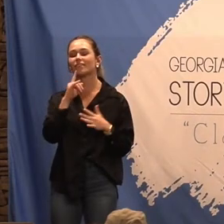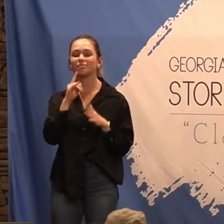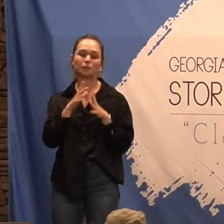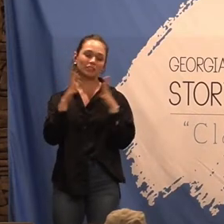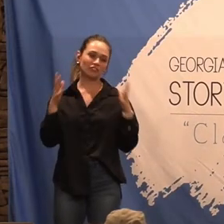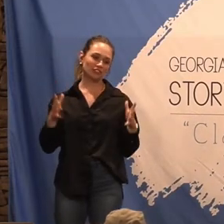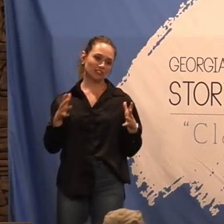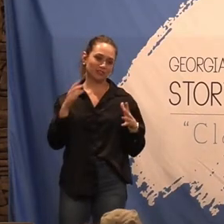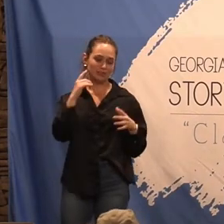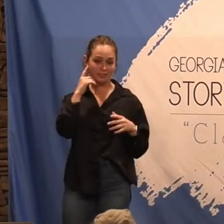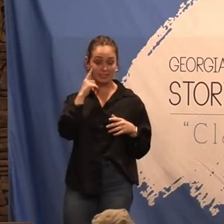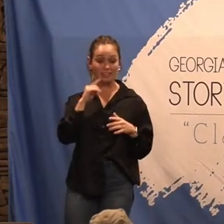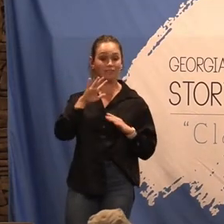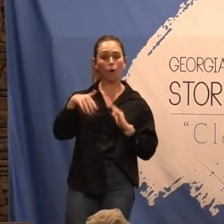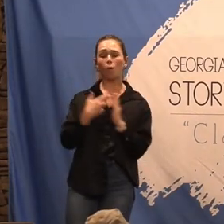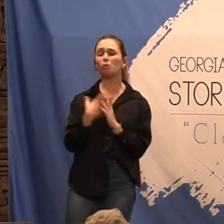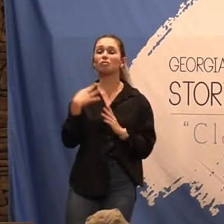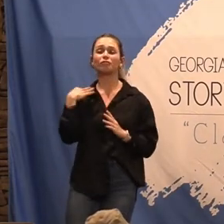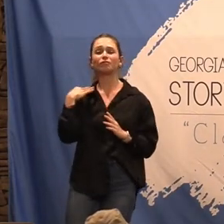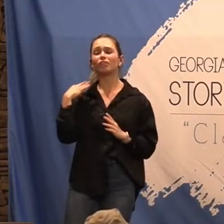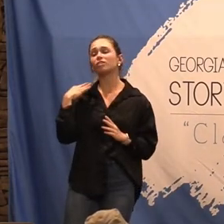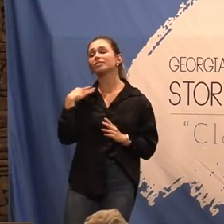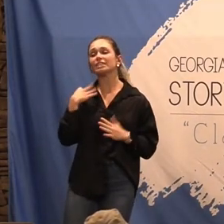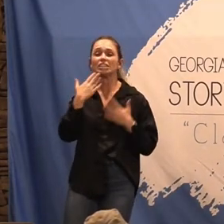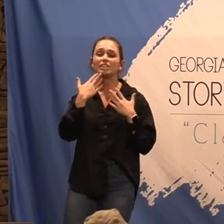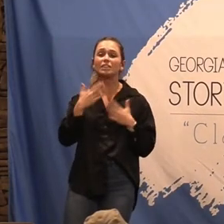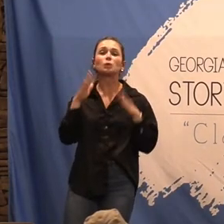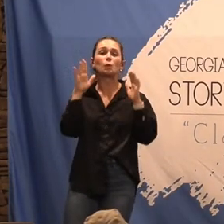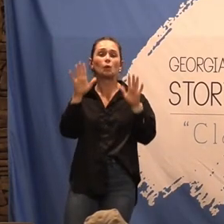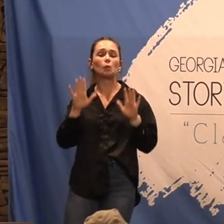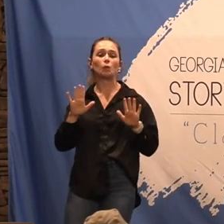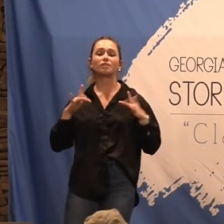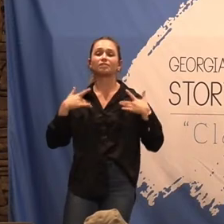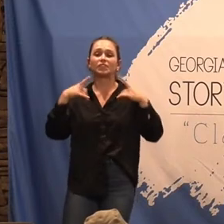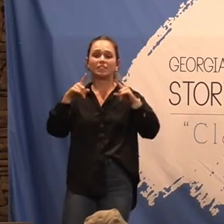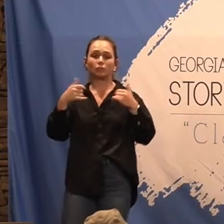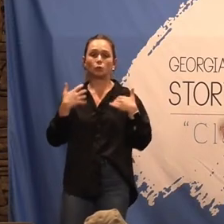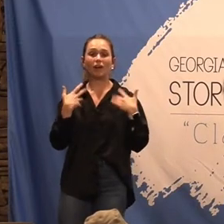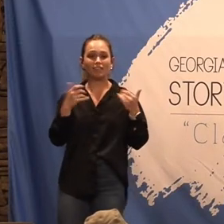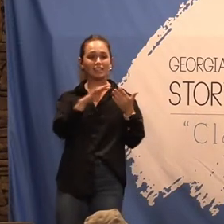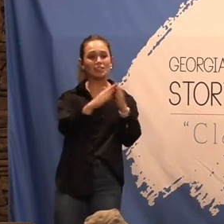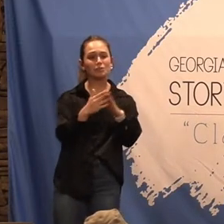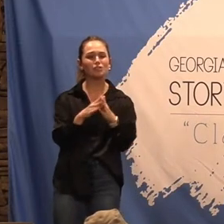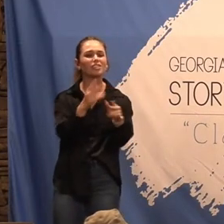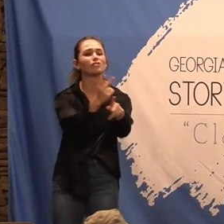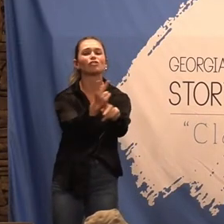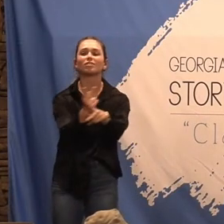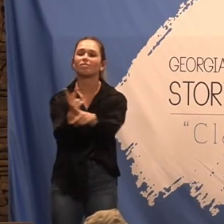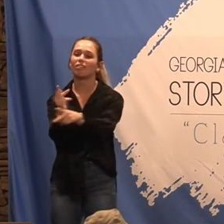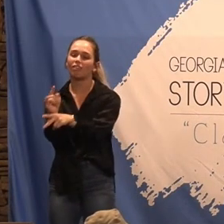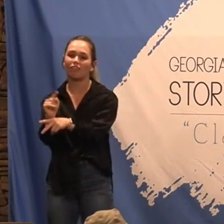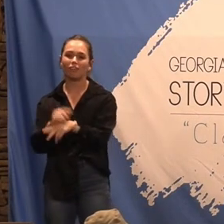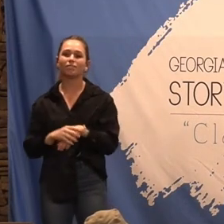And thank you for all the volunteers. What a wonderful festival you have here in your community. Take good care of it.